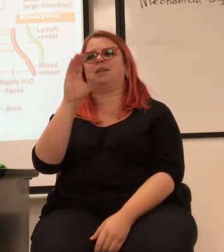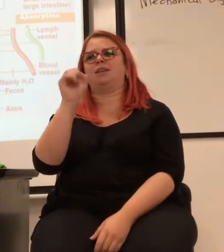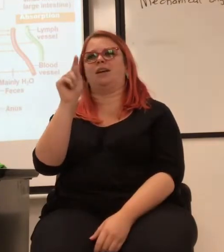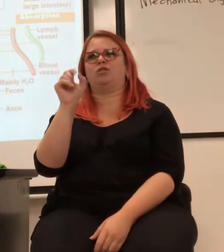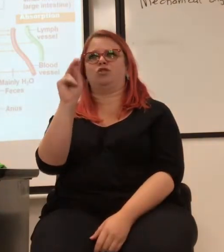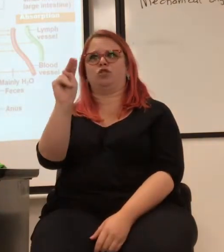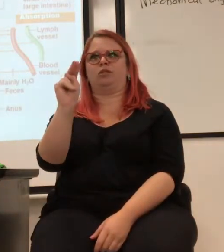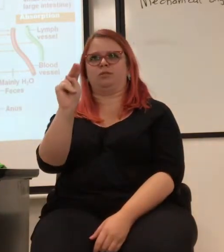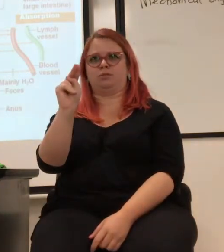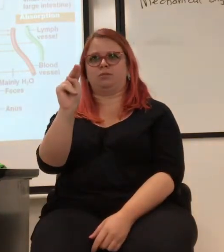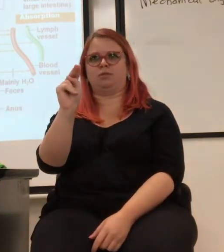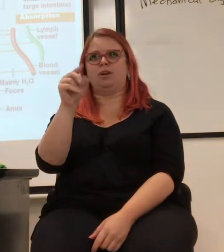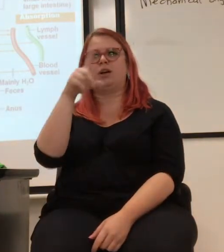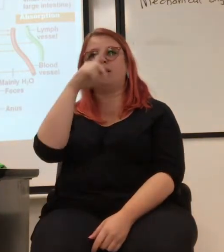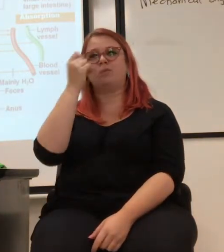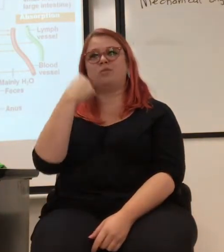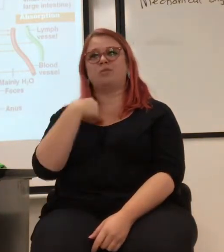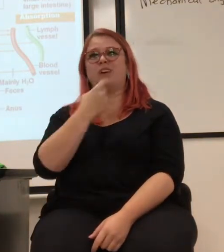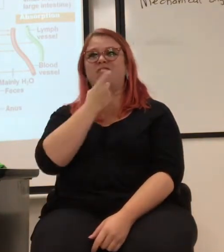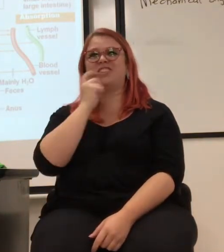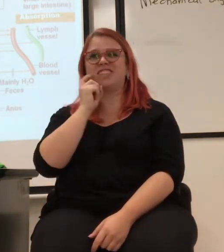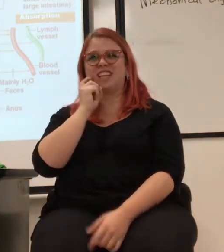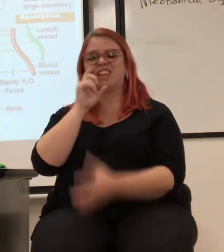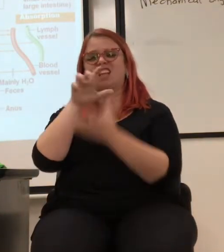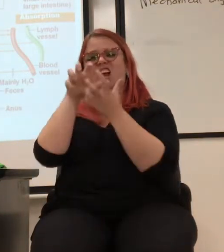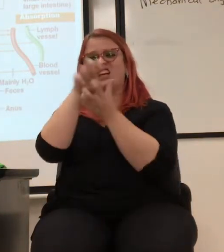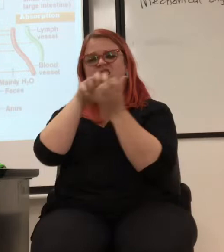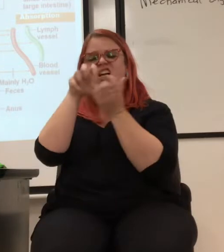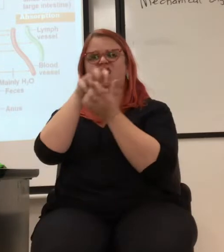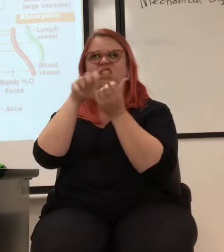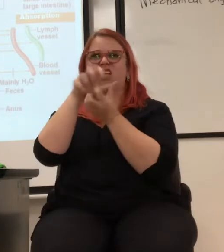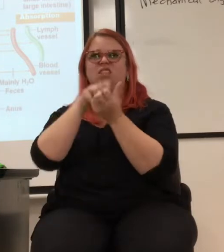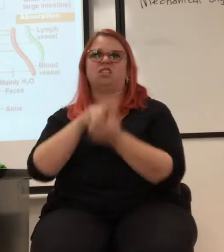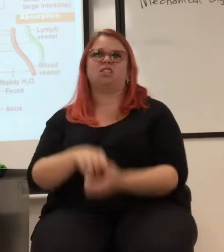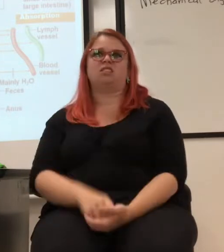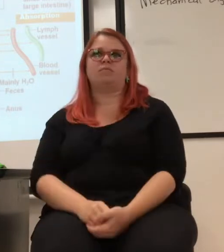Because in your mouth you got the chompers, your teeth.